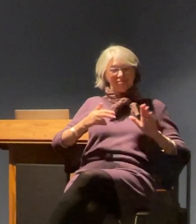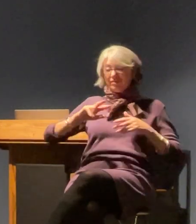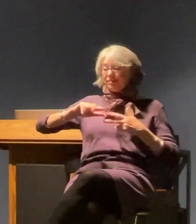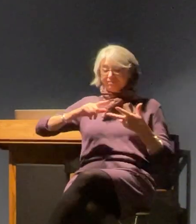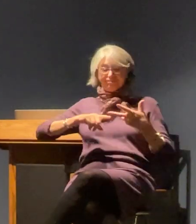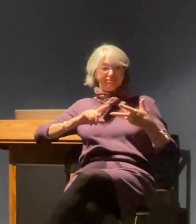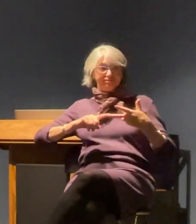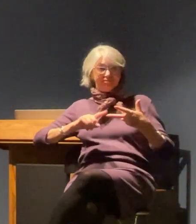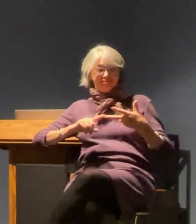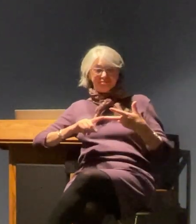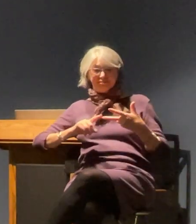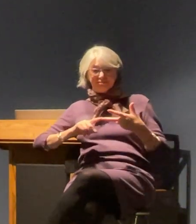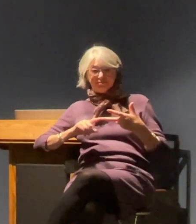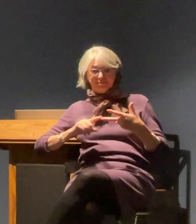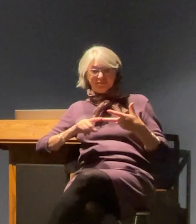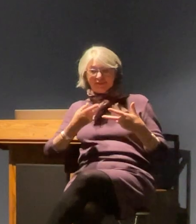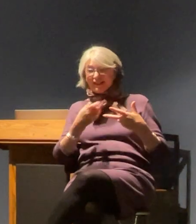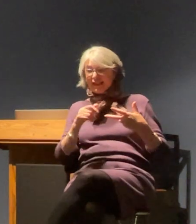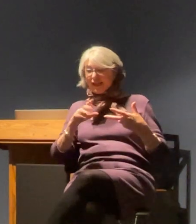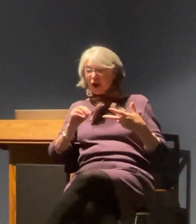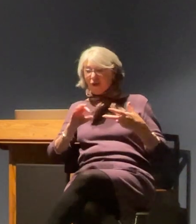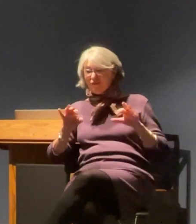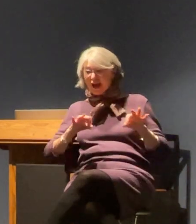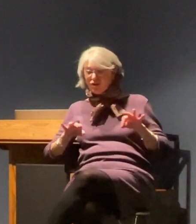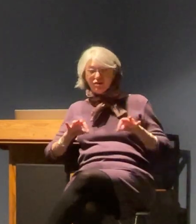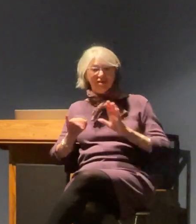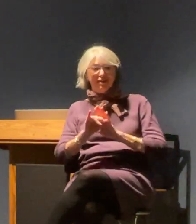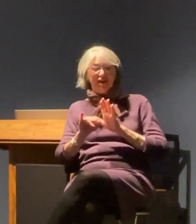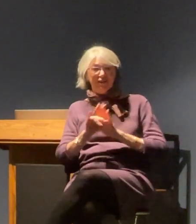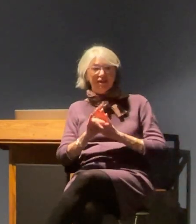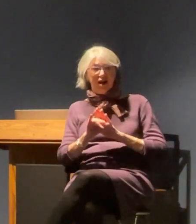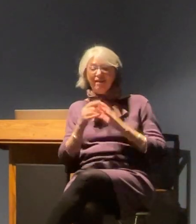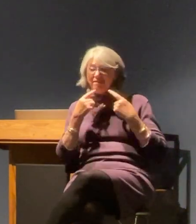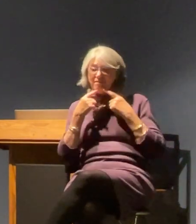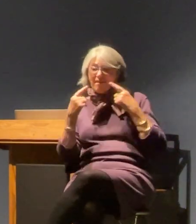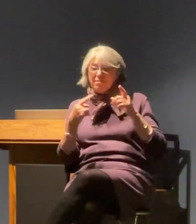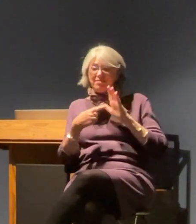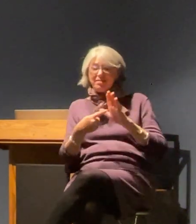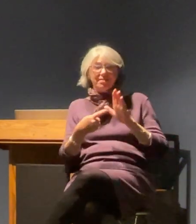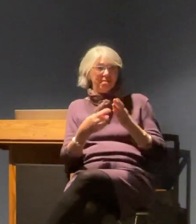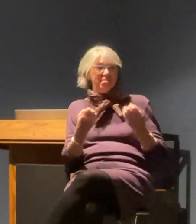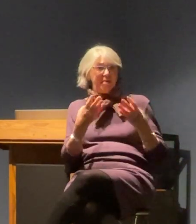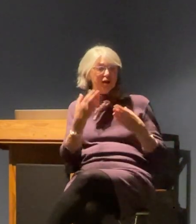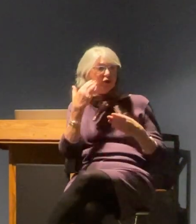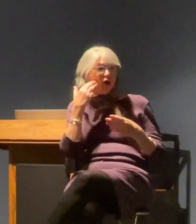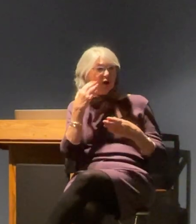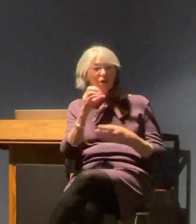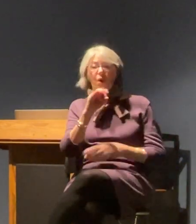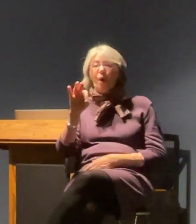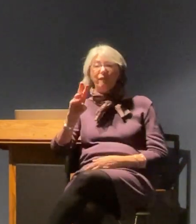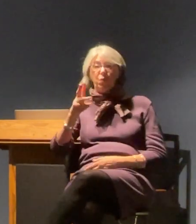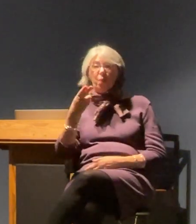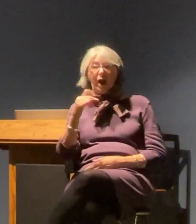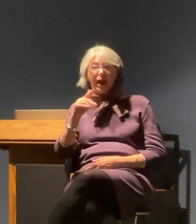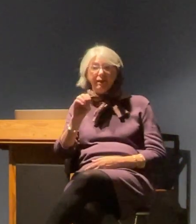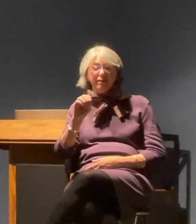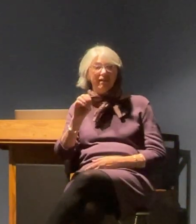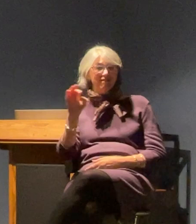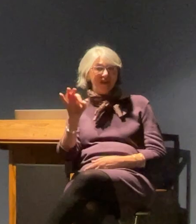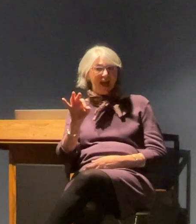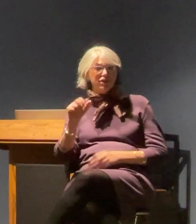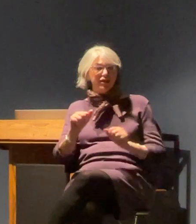of ghetto fashion as identified is a famous example that many may know is Off-White, where fashion